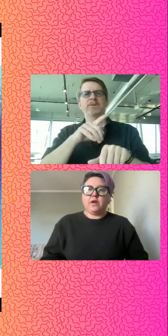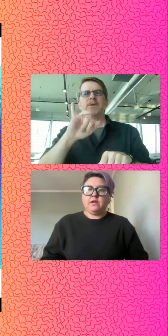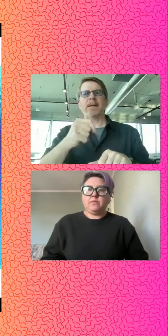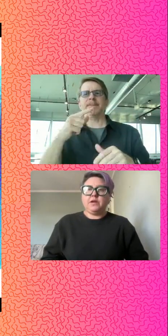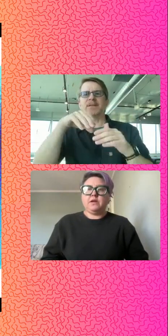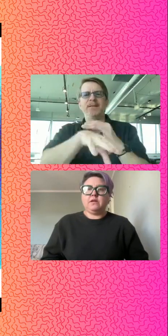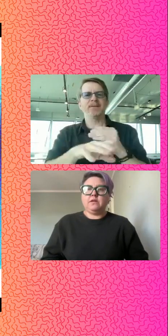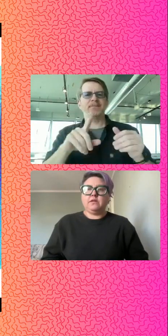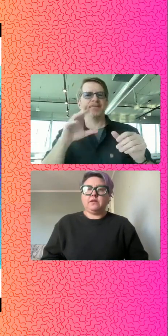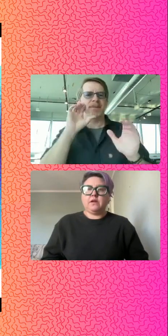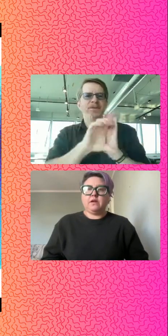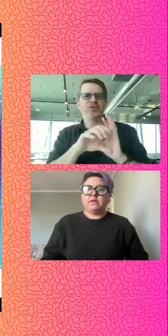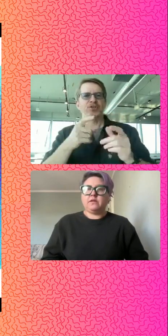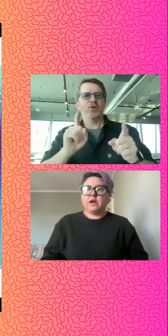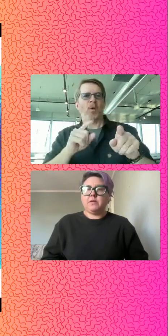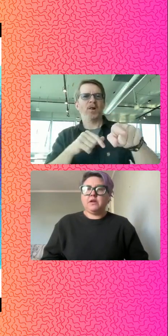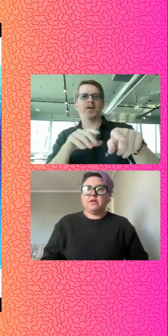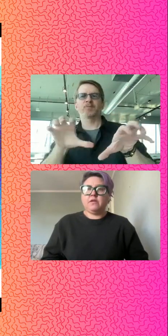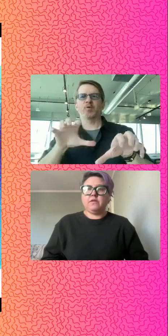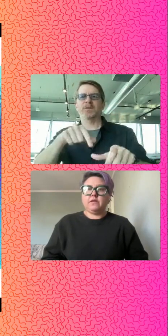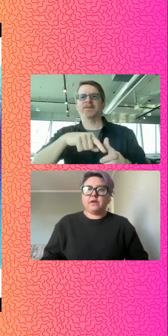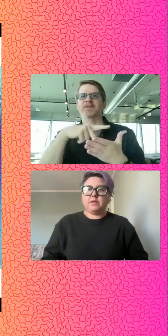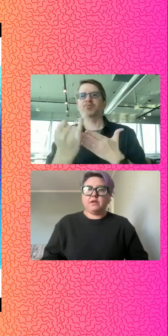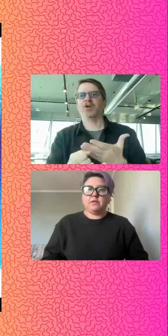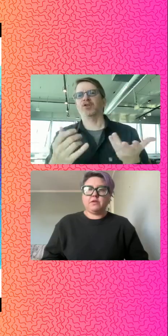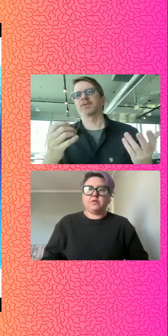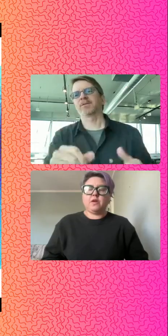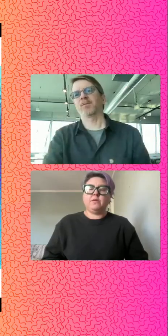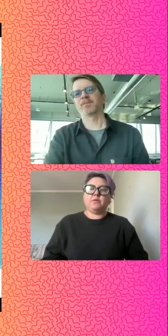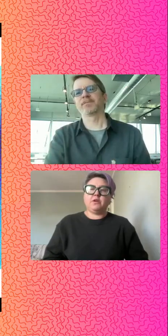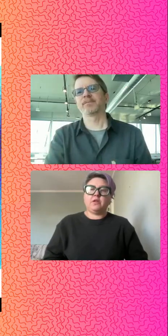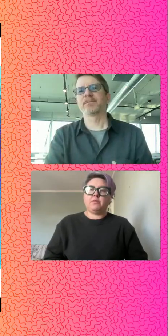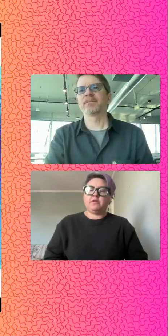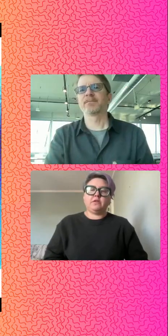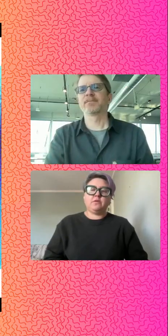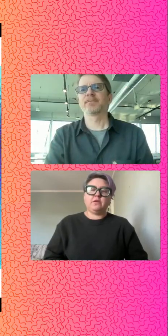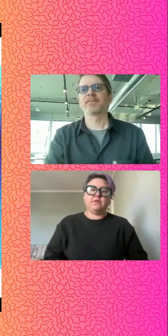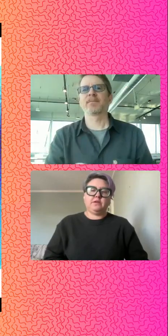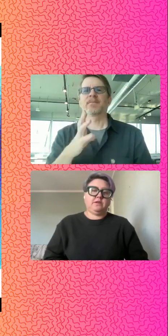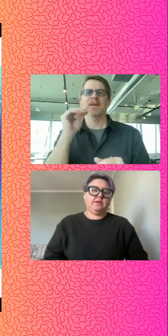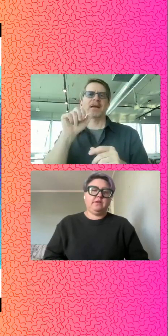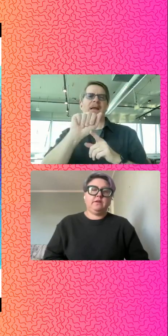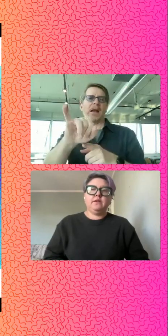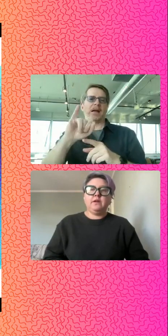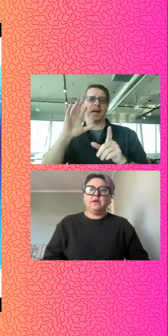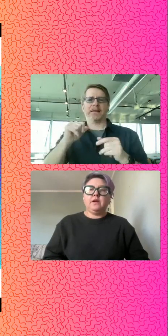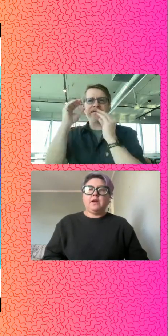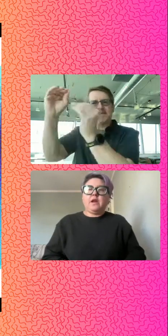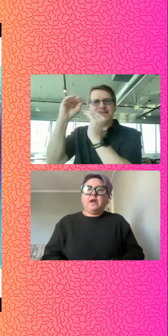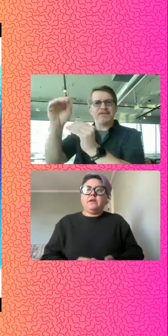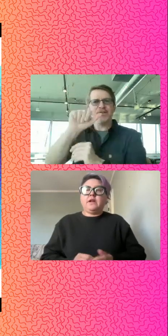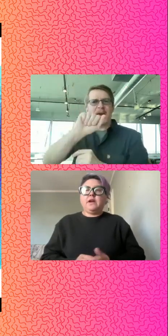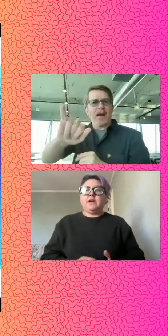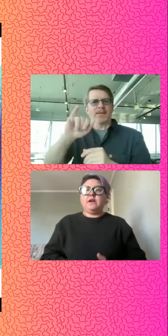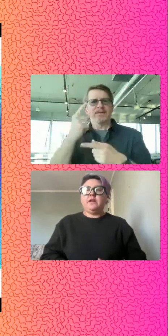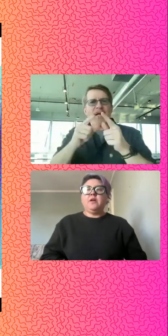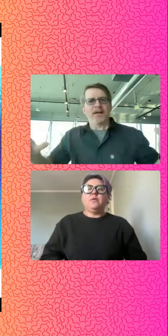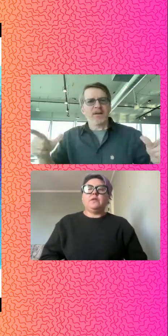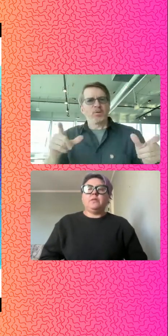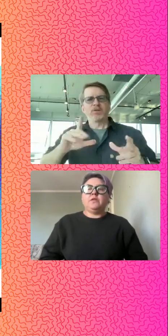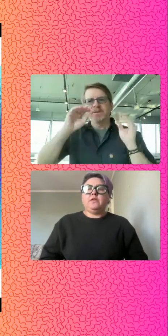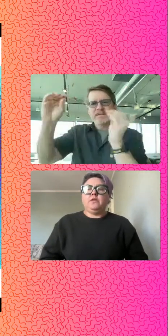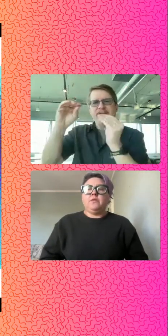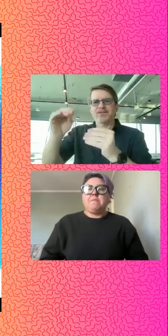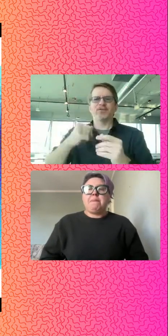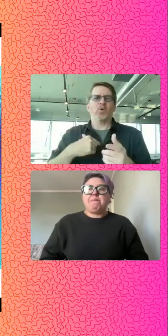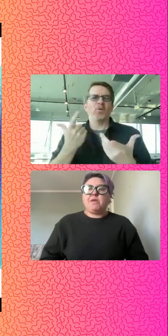AI was great because the timing of this coming into the picture while I was working on the project was fantastic. And AI